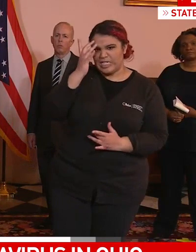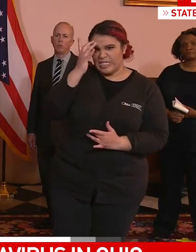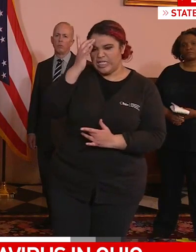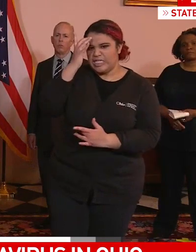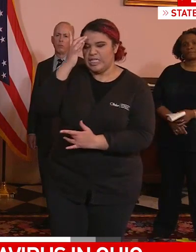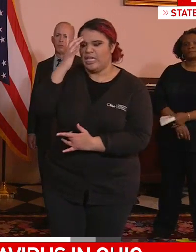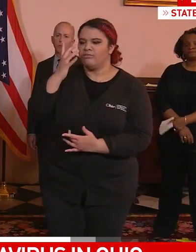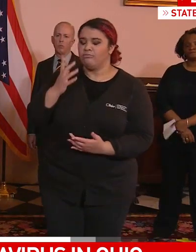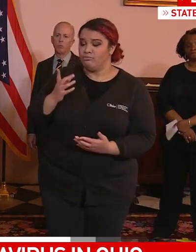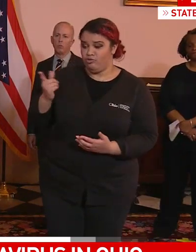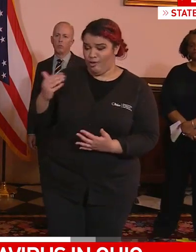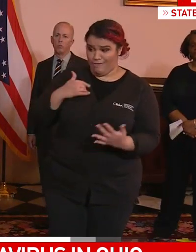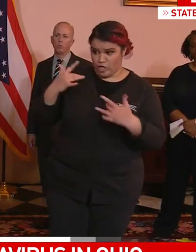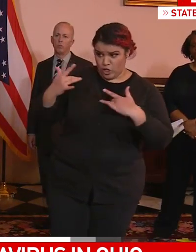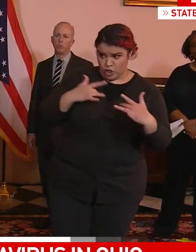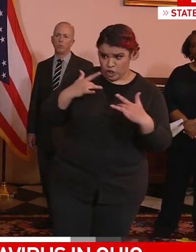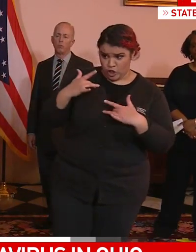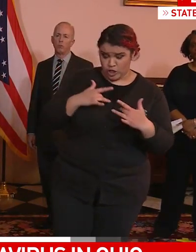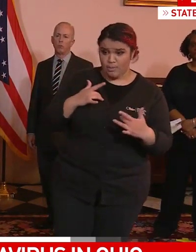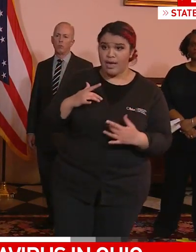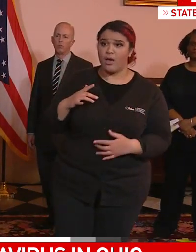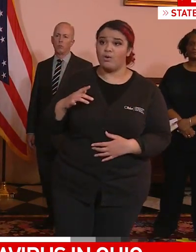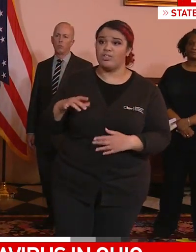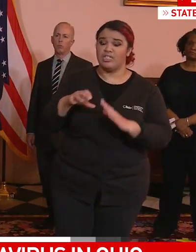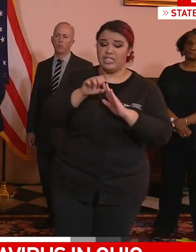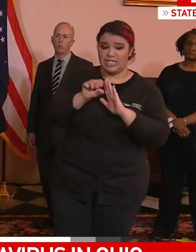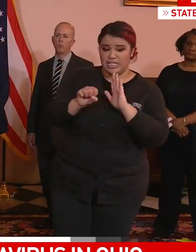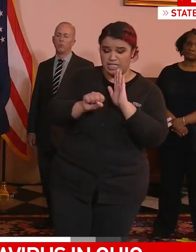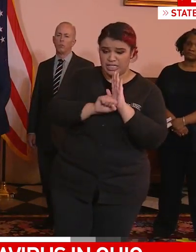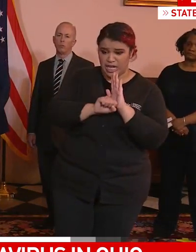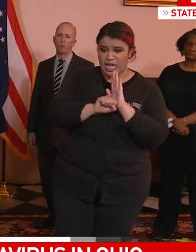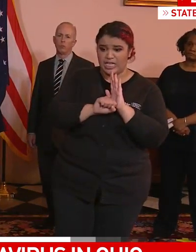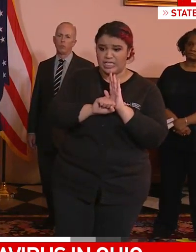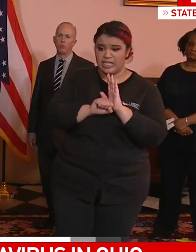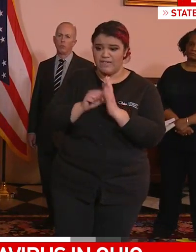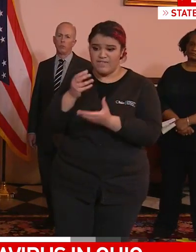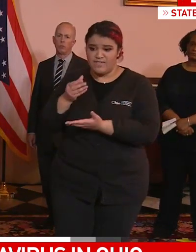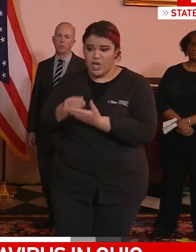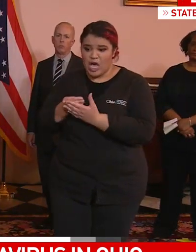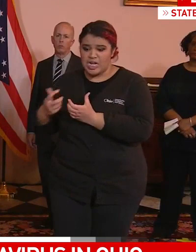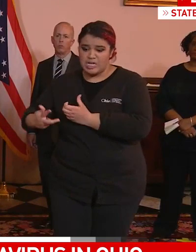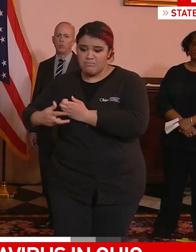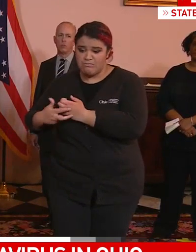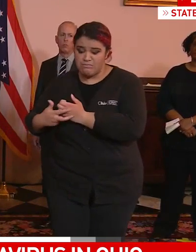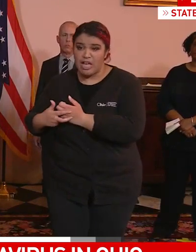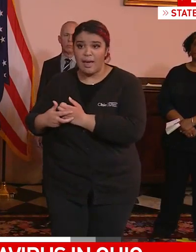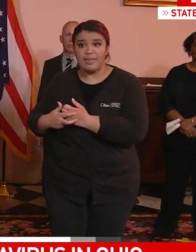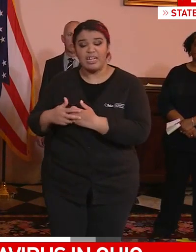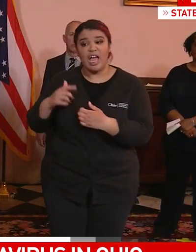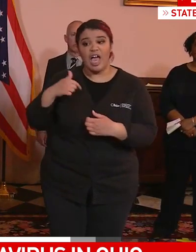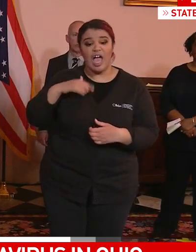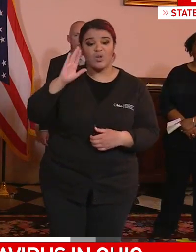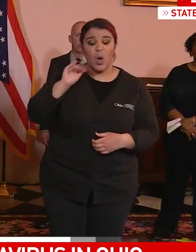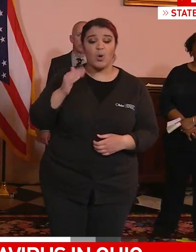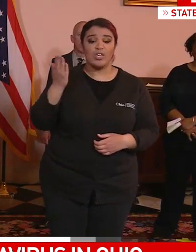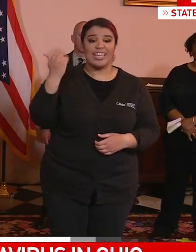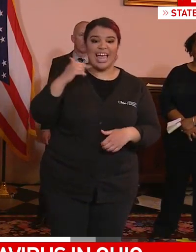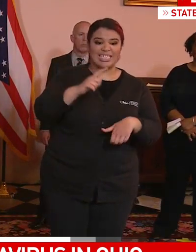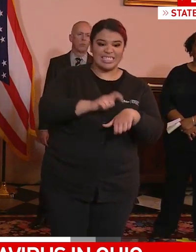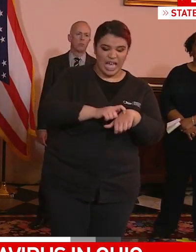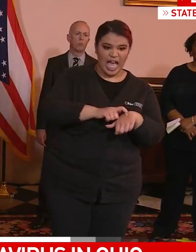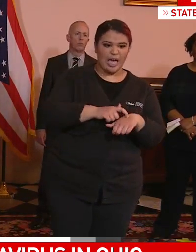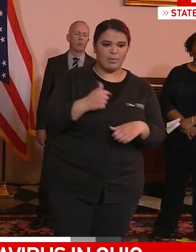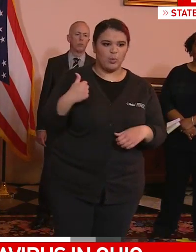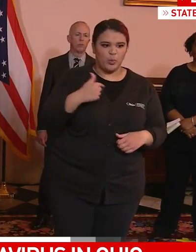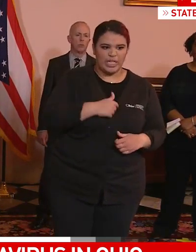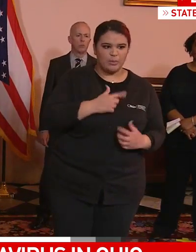unemployment insurance fund and its ability to absorb that? It did take a big hit, I think, during the last recession. How is it doing